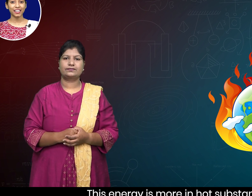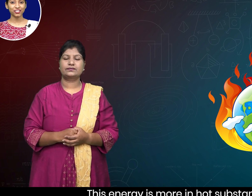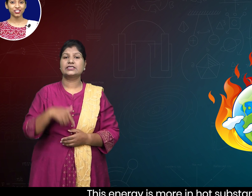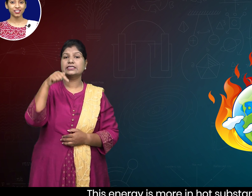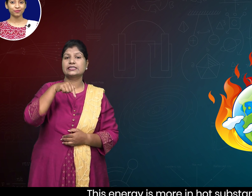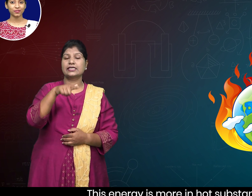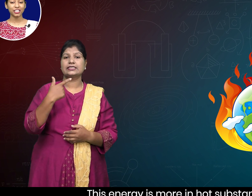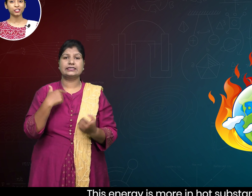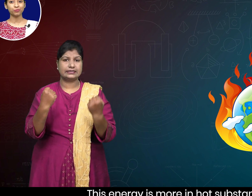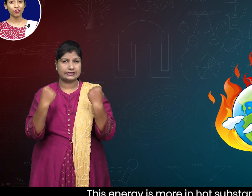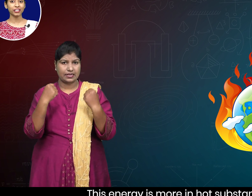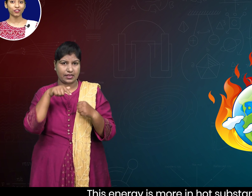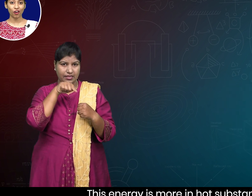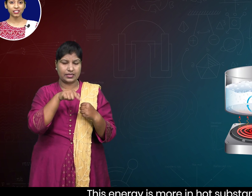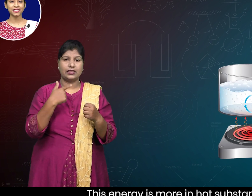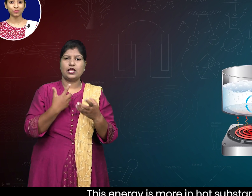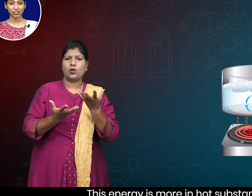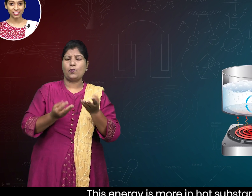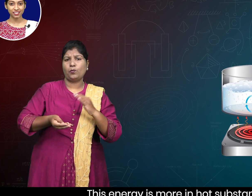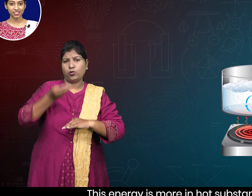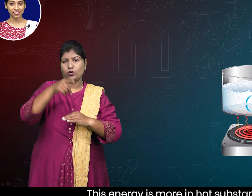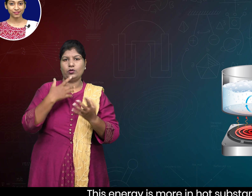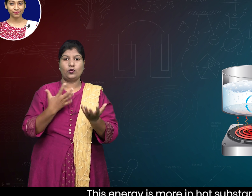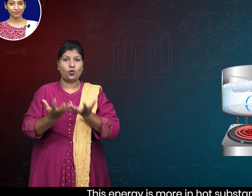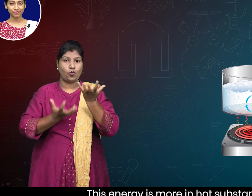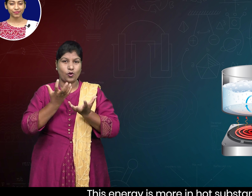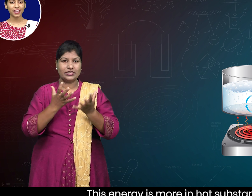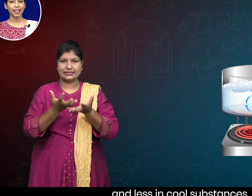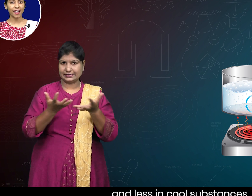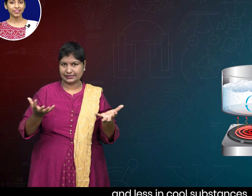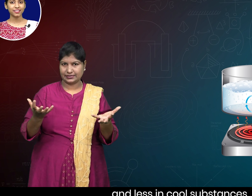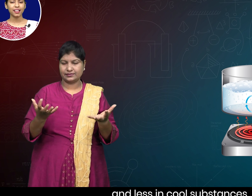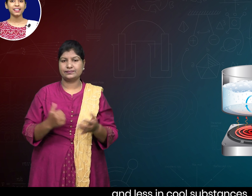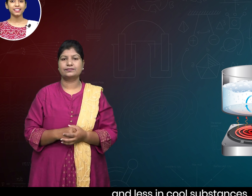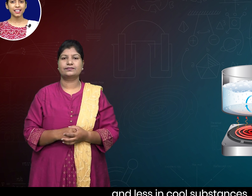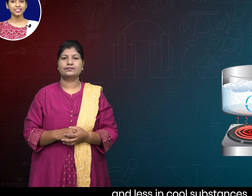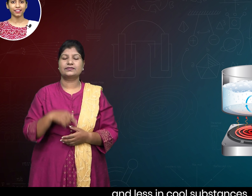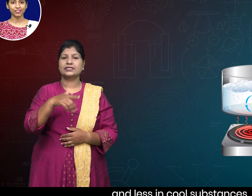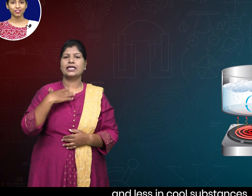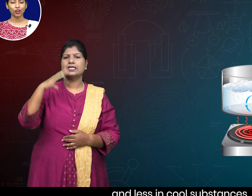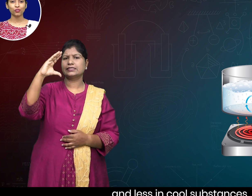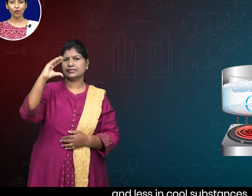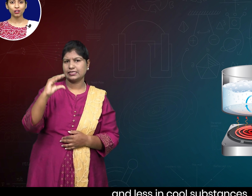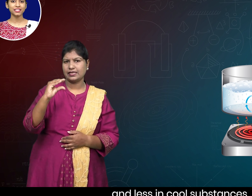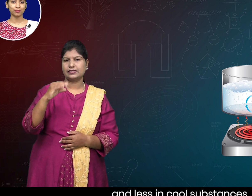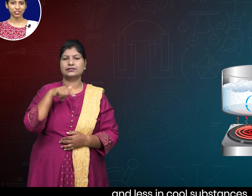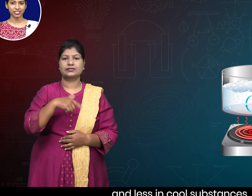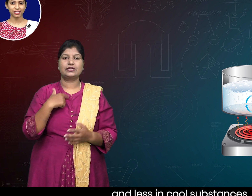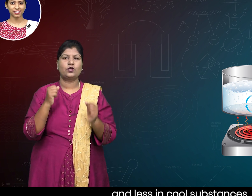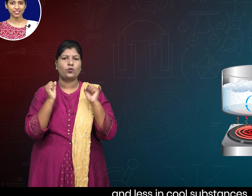This energy is more in hot substances and less in